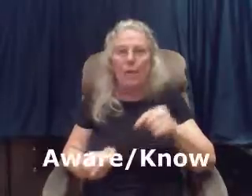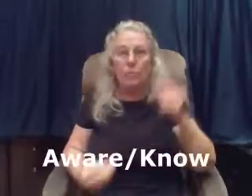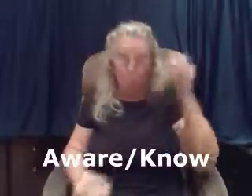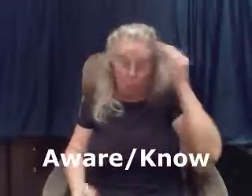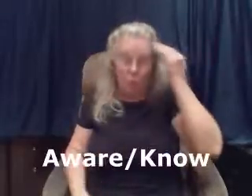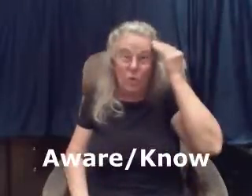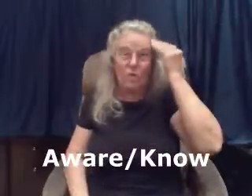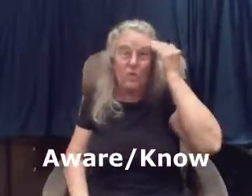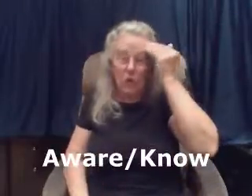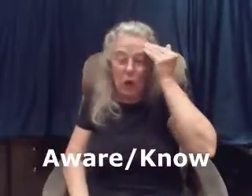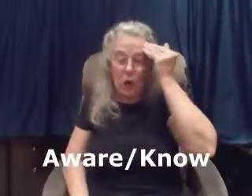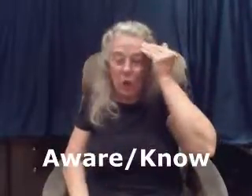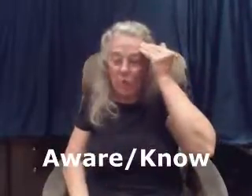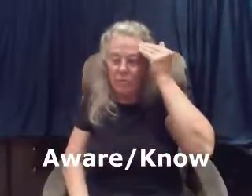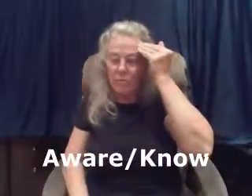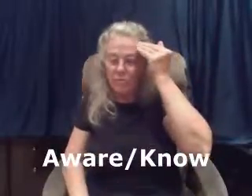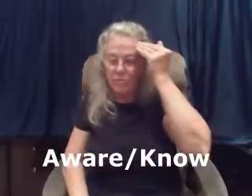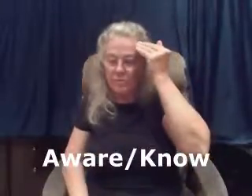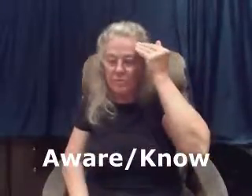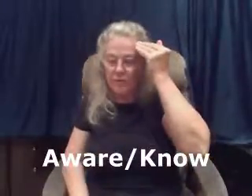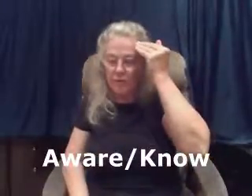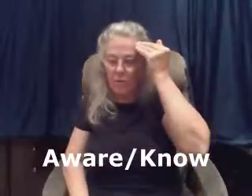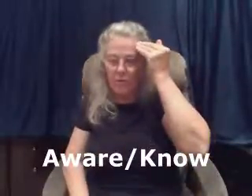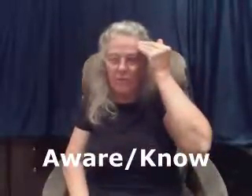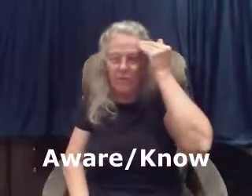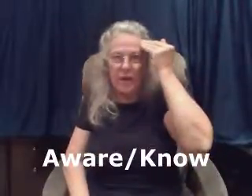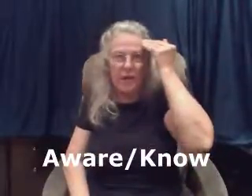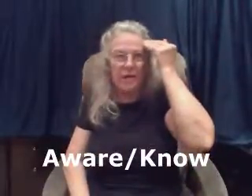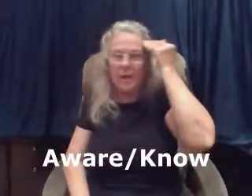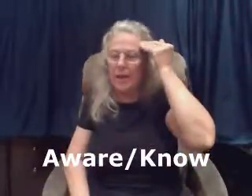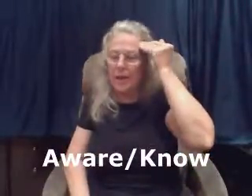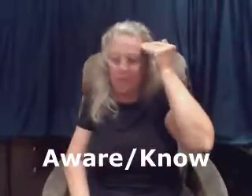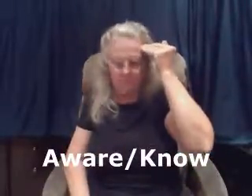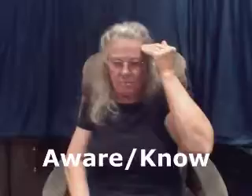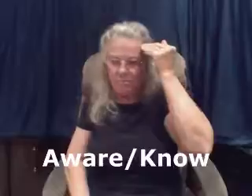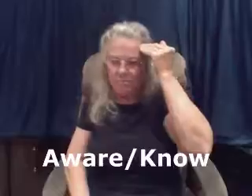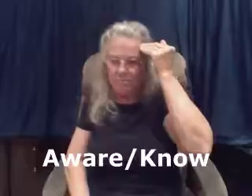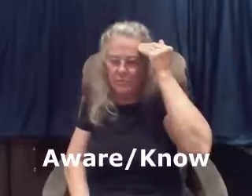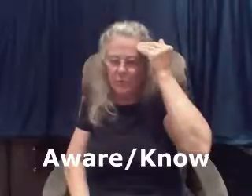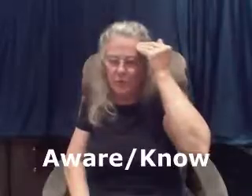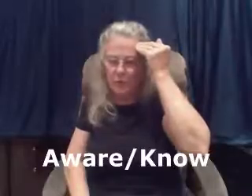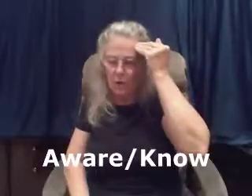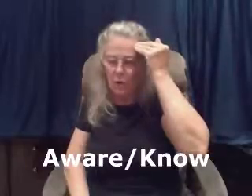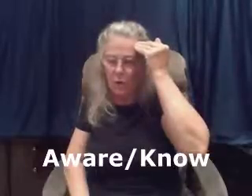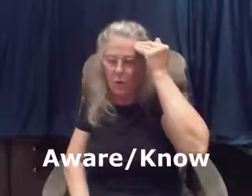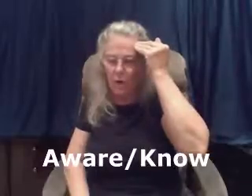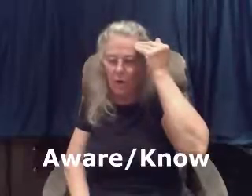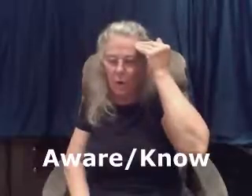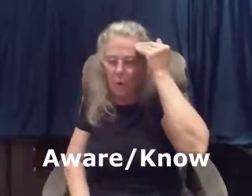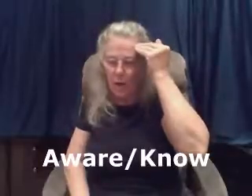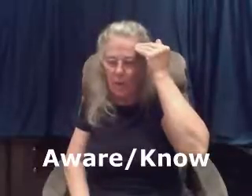Aware or to know. Get a hold of your head again. To know or aware.